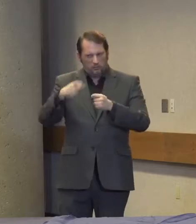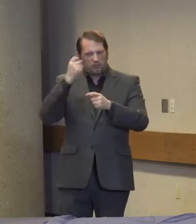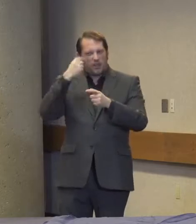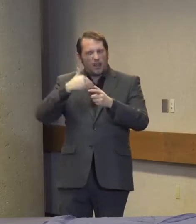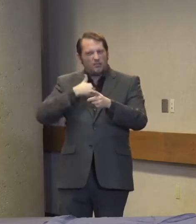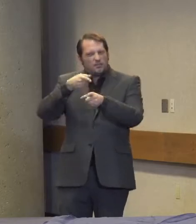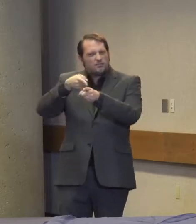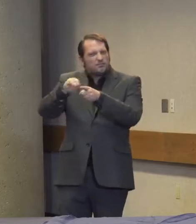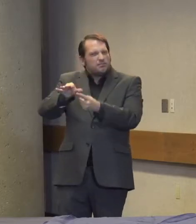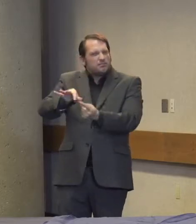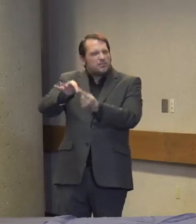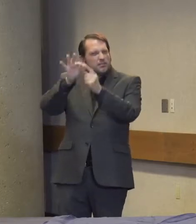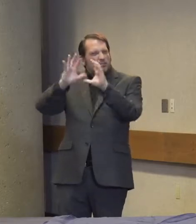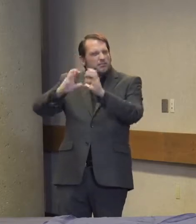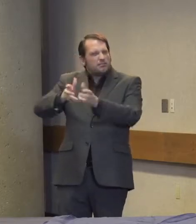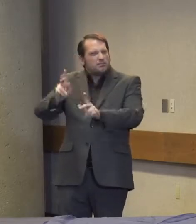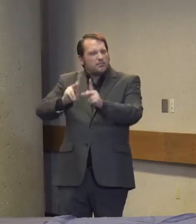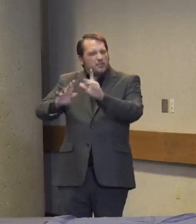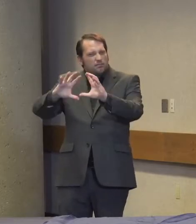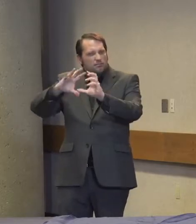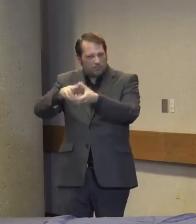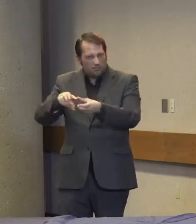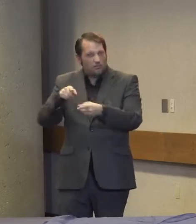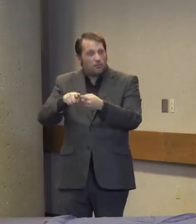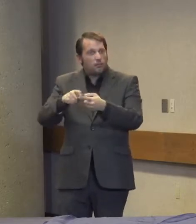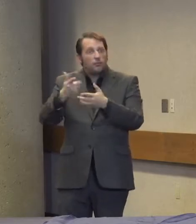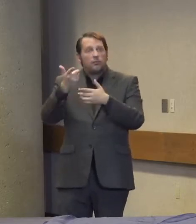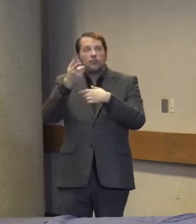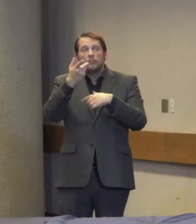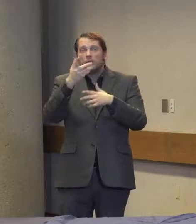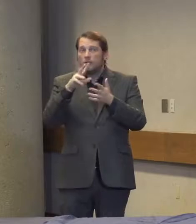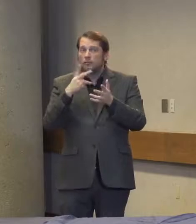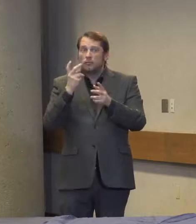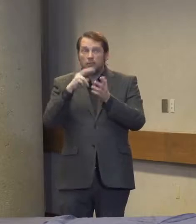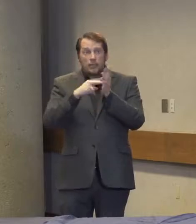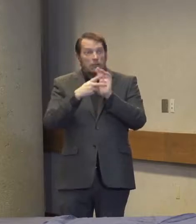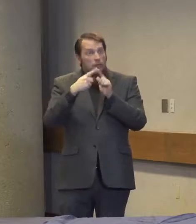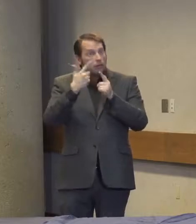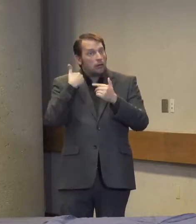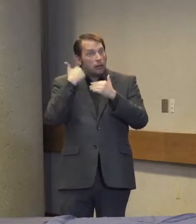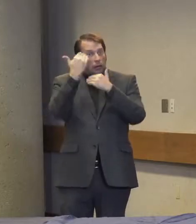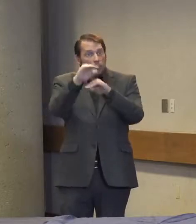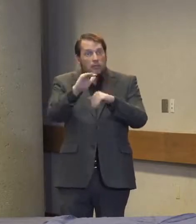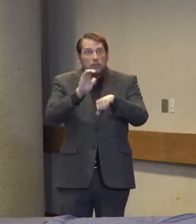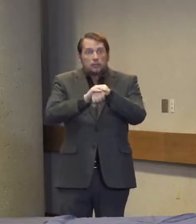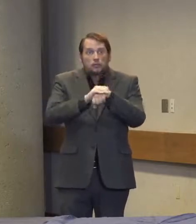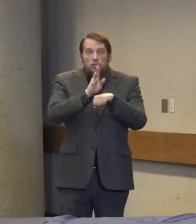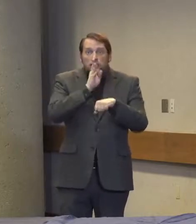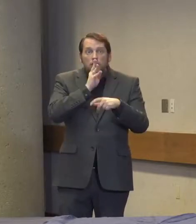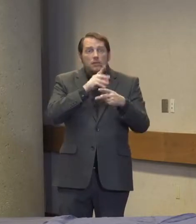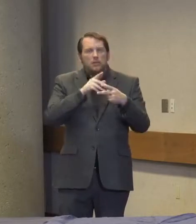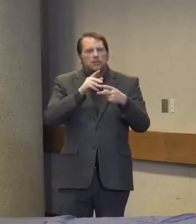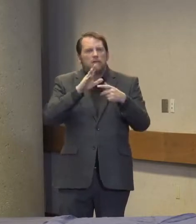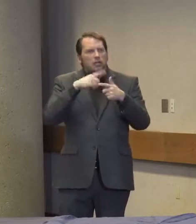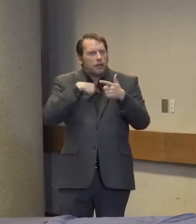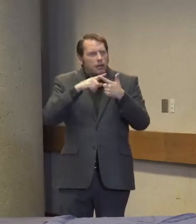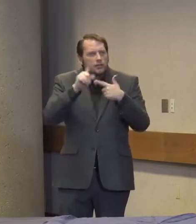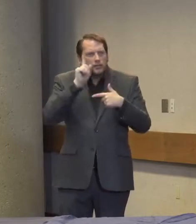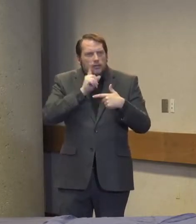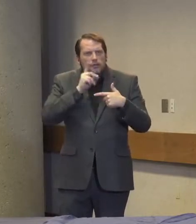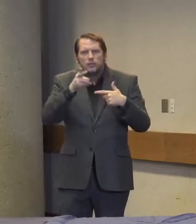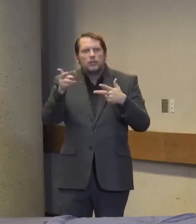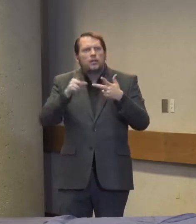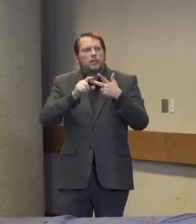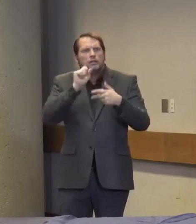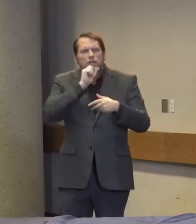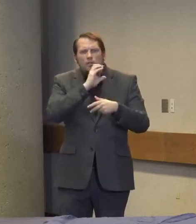proficiency, those with hearing or visual impairments, our seniors, those with vulnerable health conditions. We want to make sure that we're